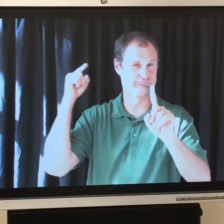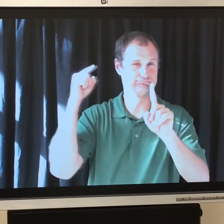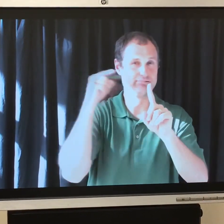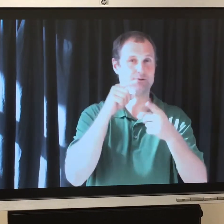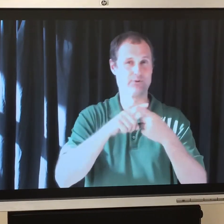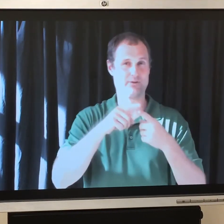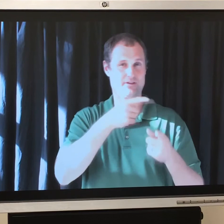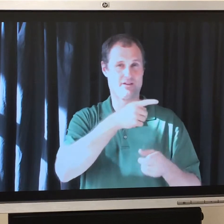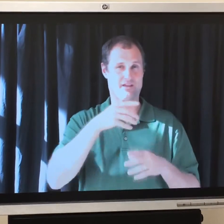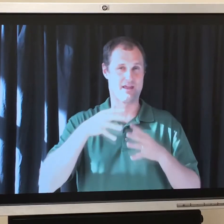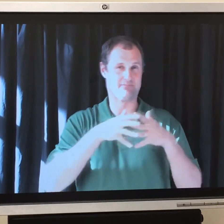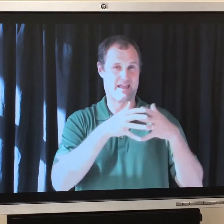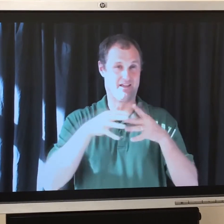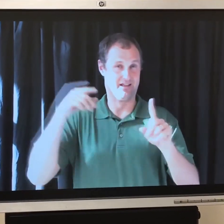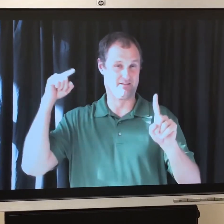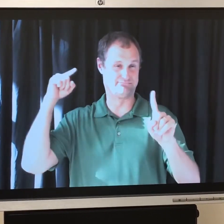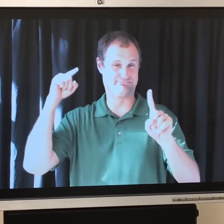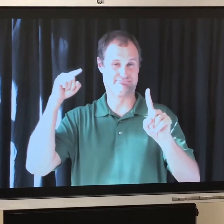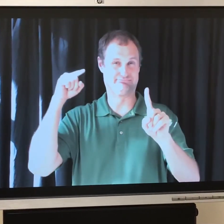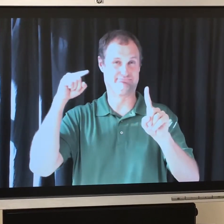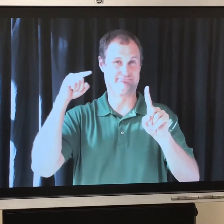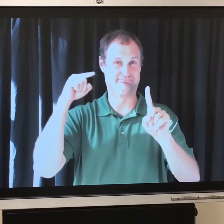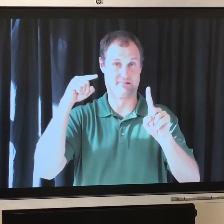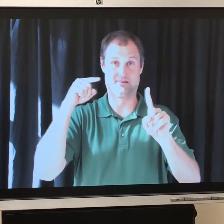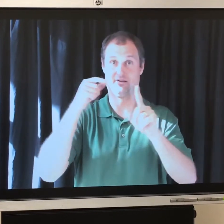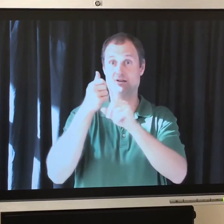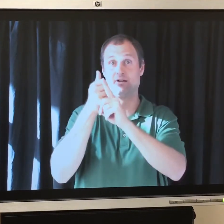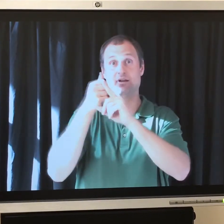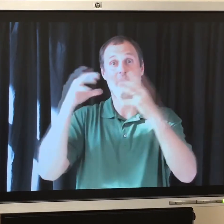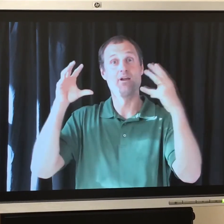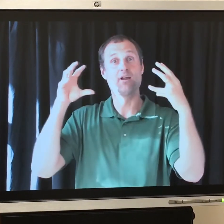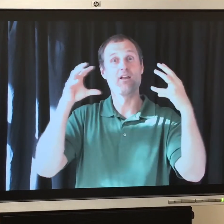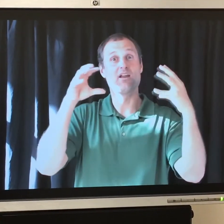and it flew from Germany to America.